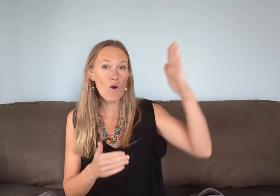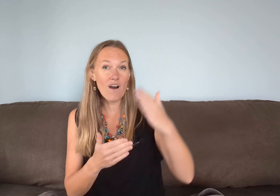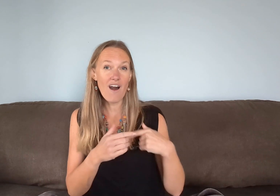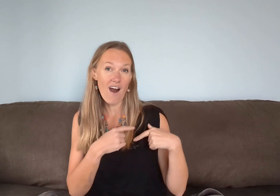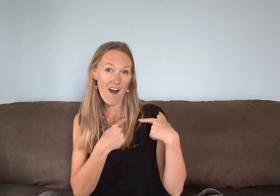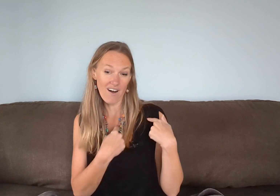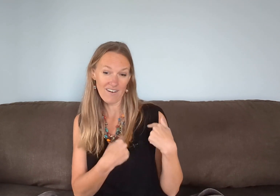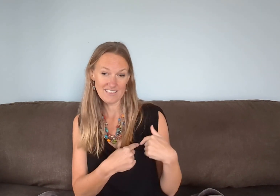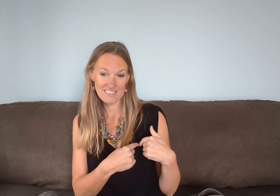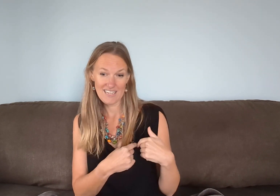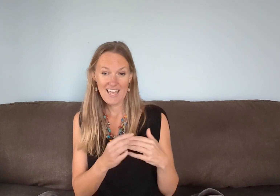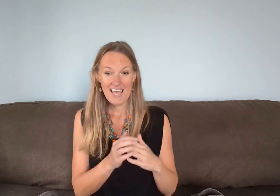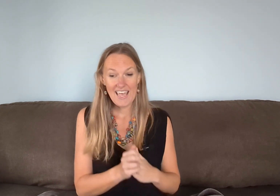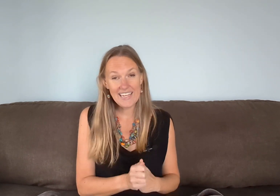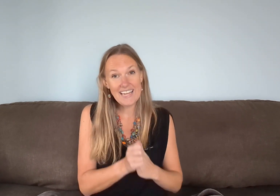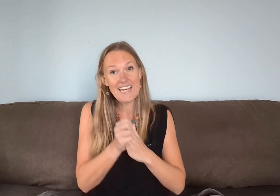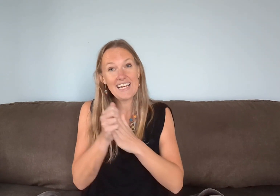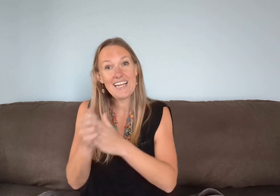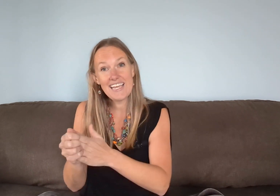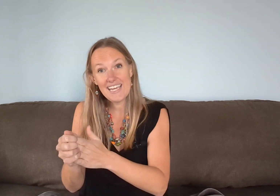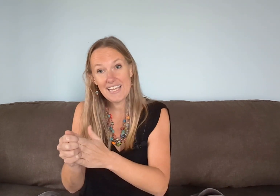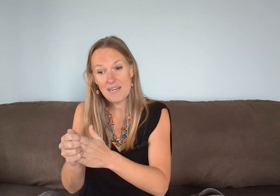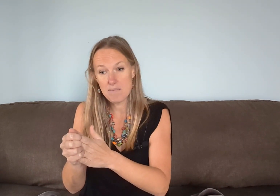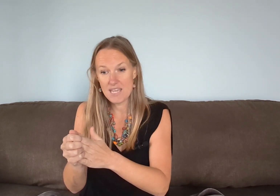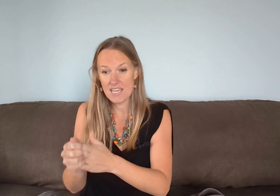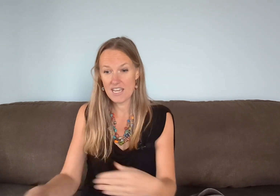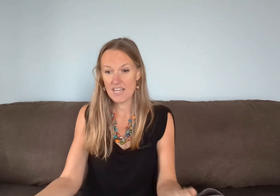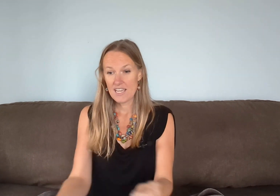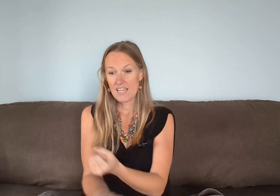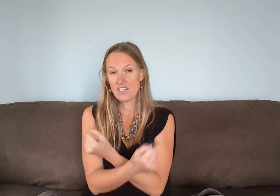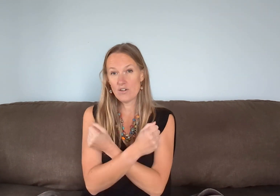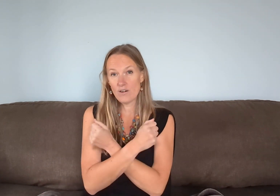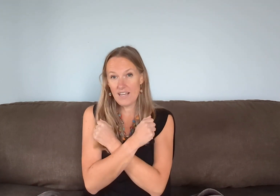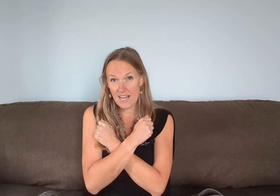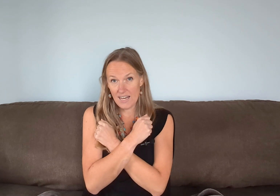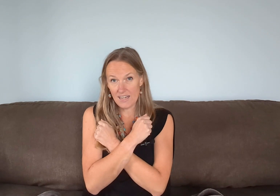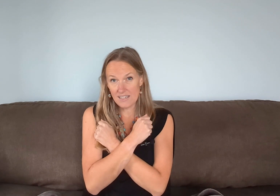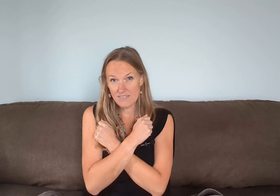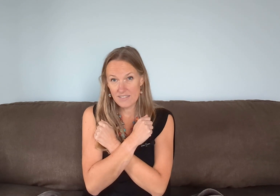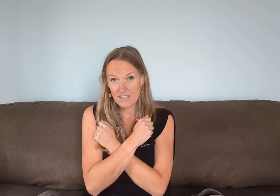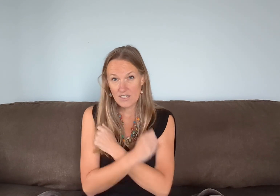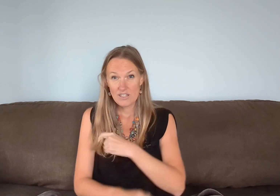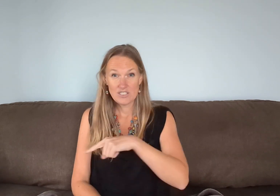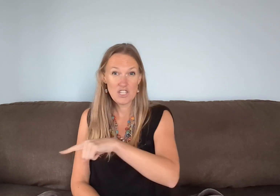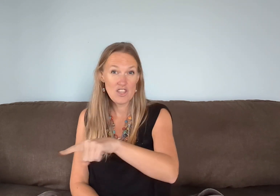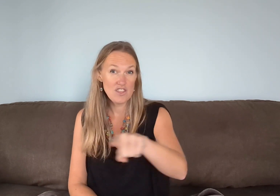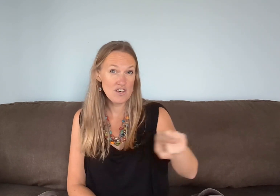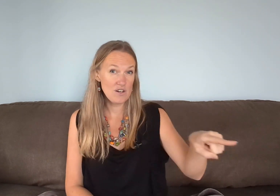your heart and lead me in your love to